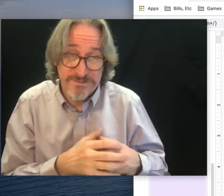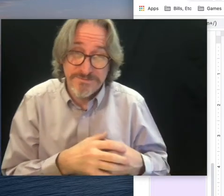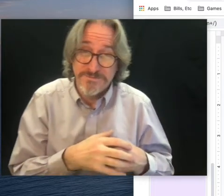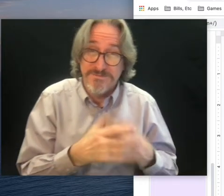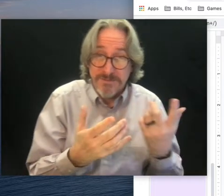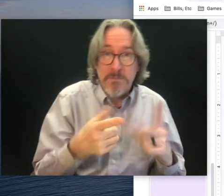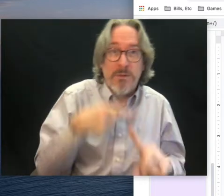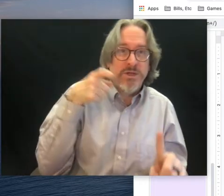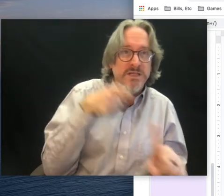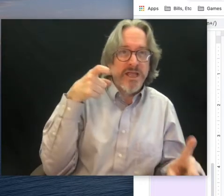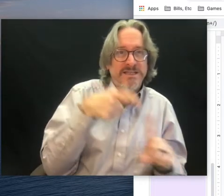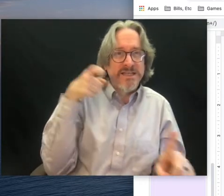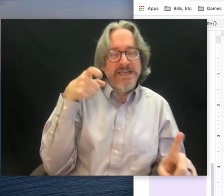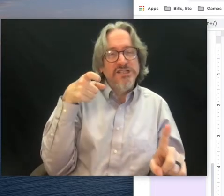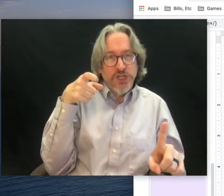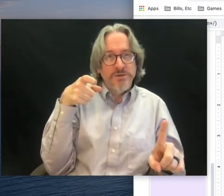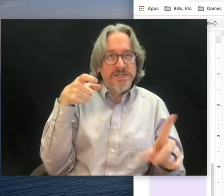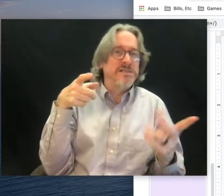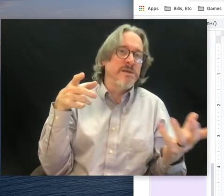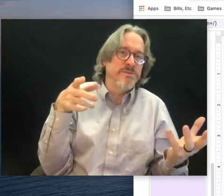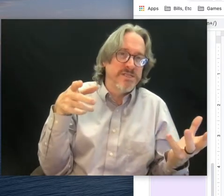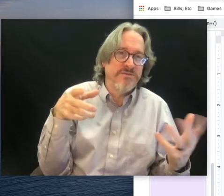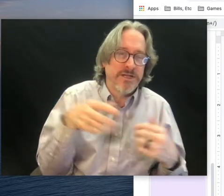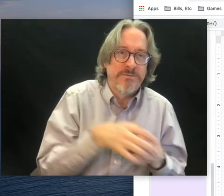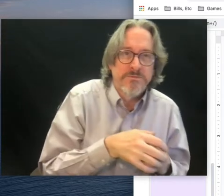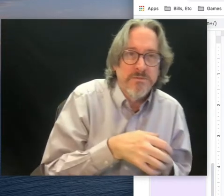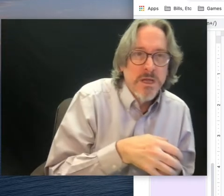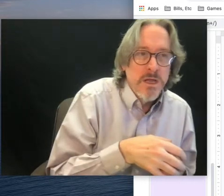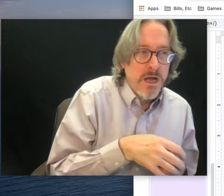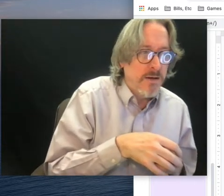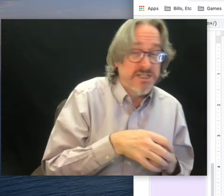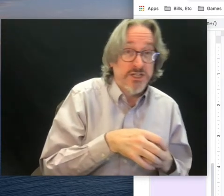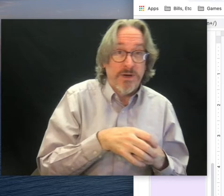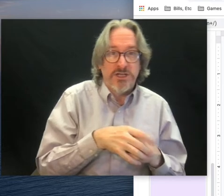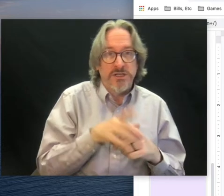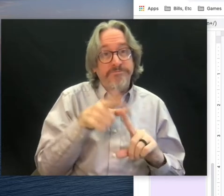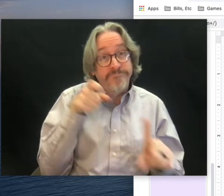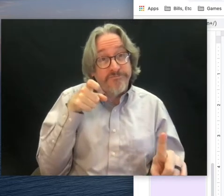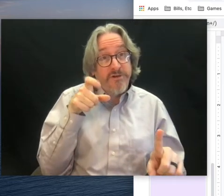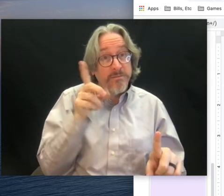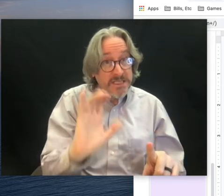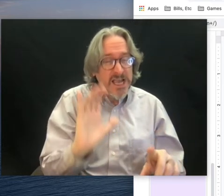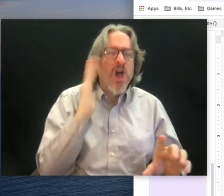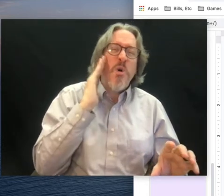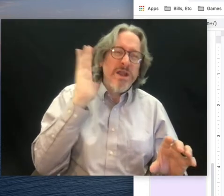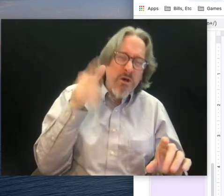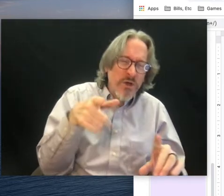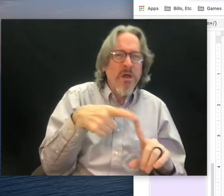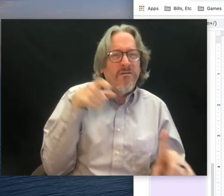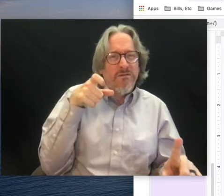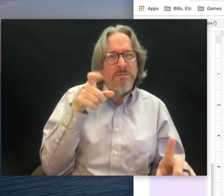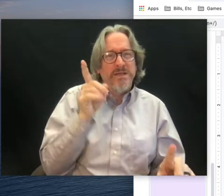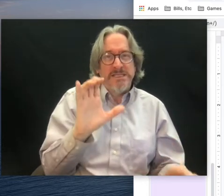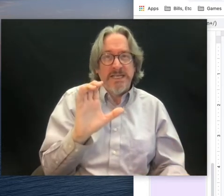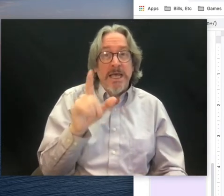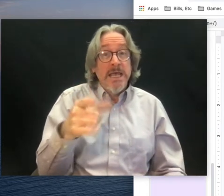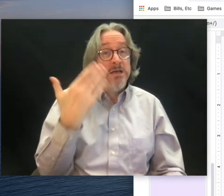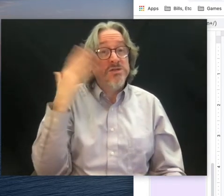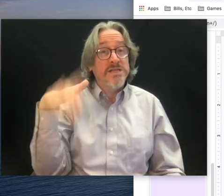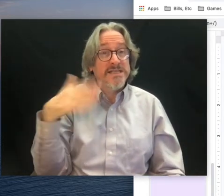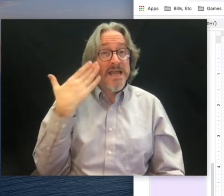ASL, but it is used in some specific situations. From DC. Oh, I know you're from